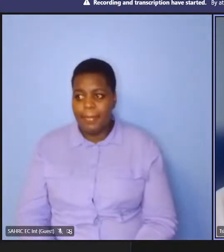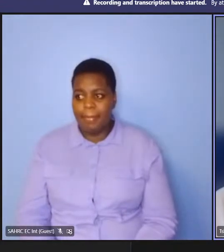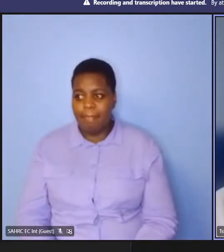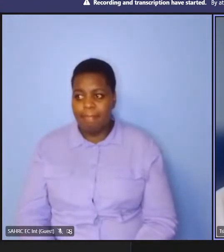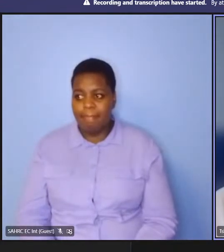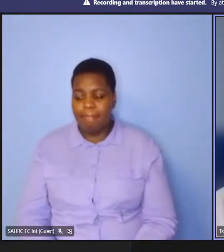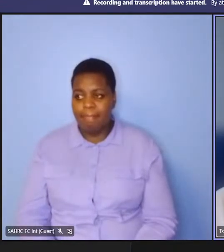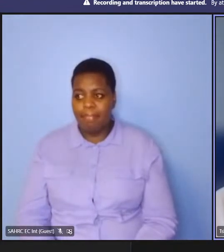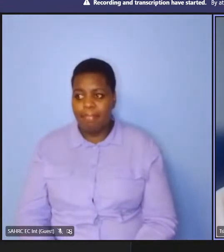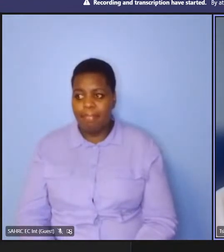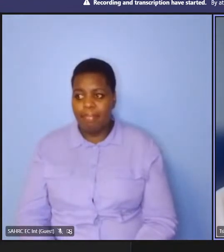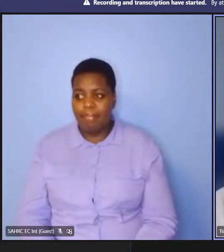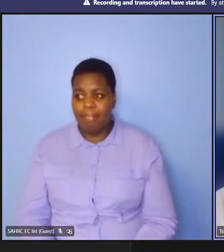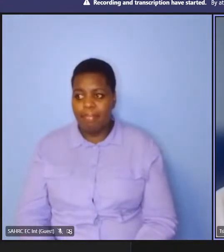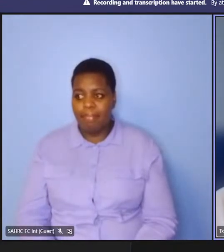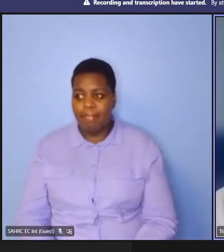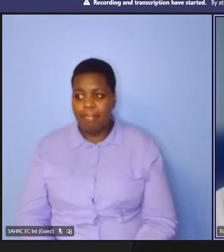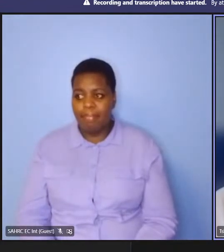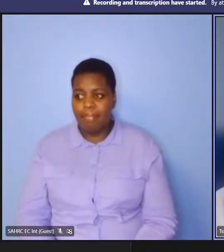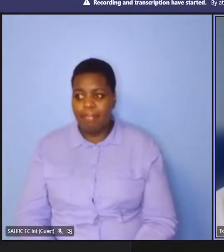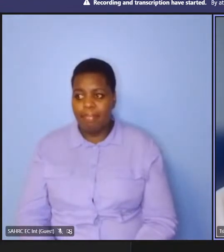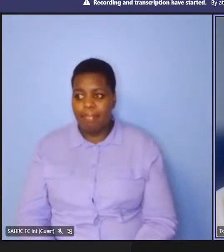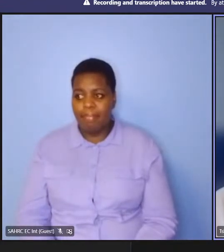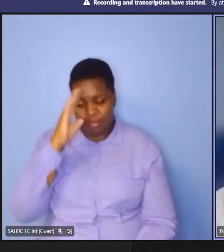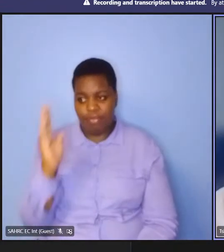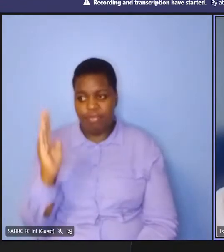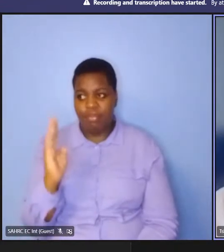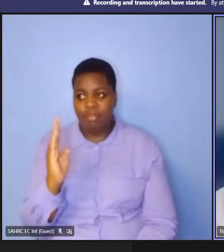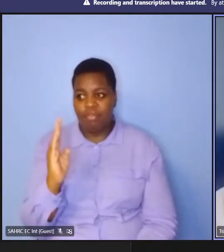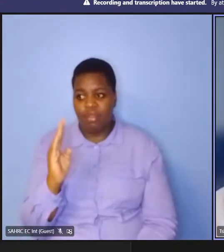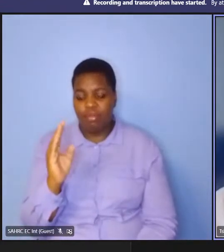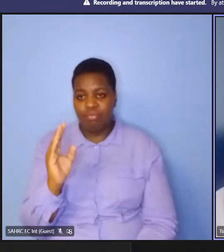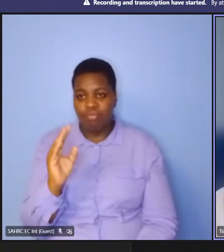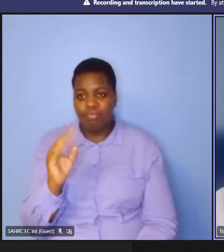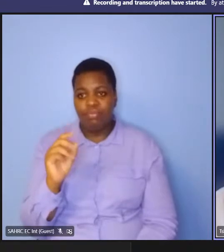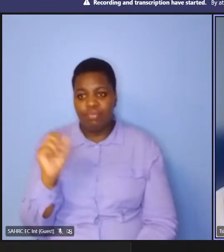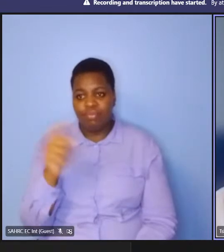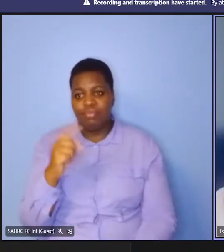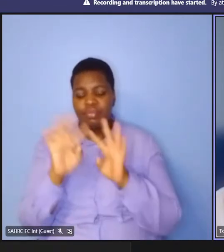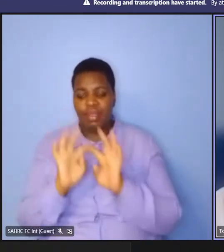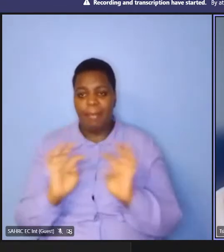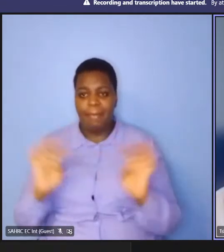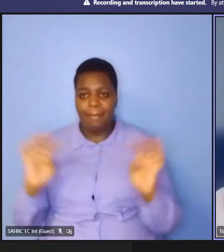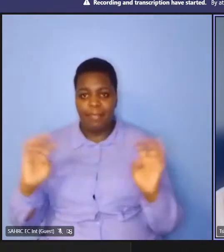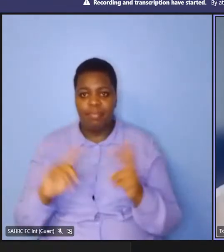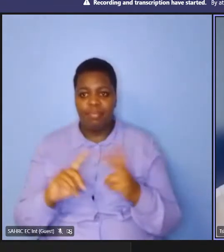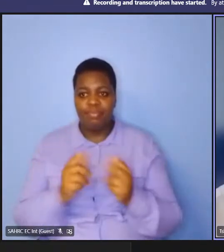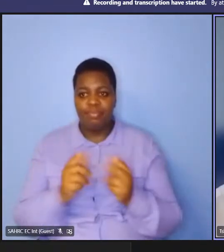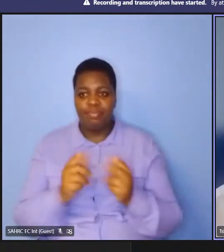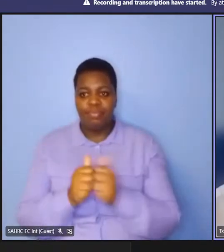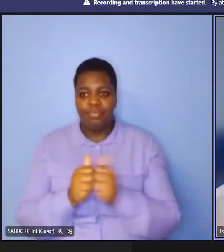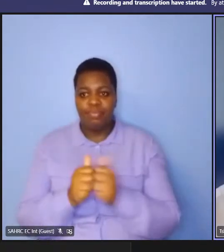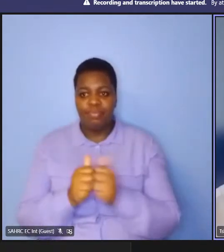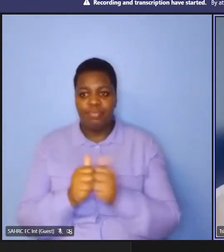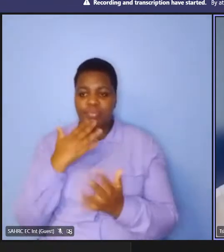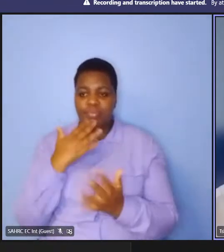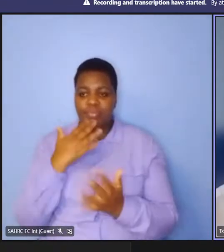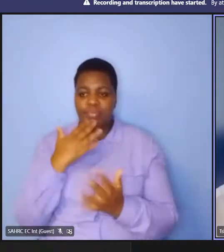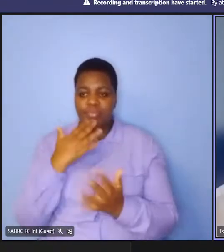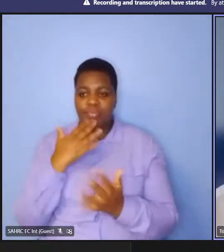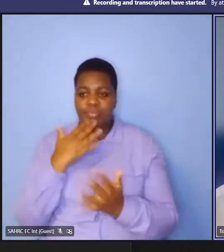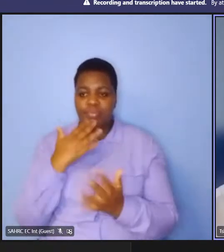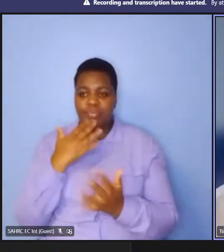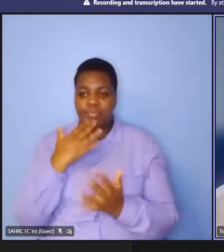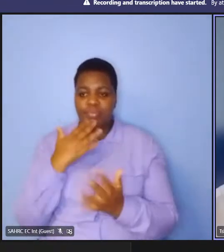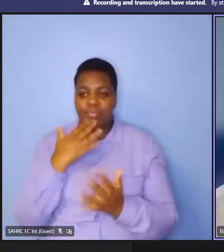Dr. Carter, and good afternoon, Commissioner Gom, fellow panelists and colleagues, and thank you very much for inviting us to what we believe